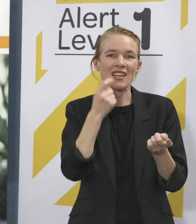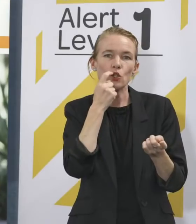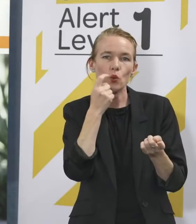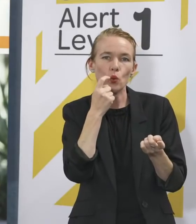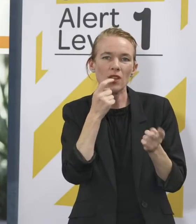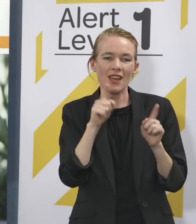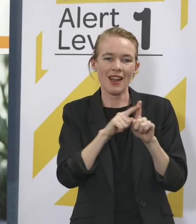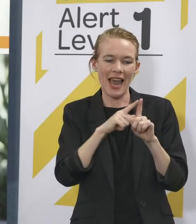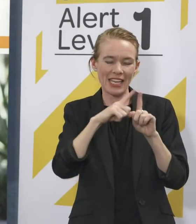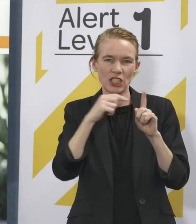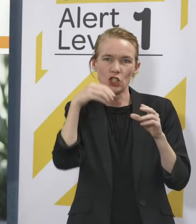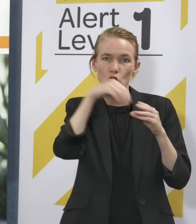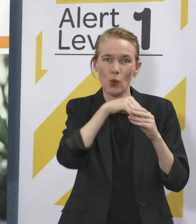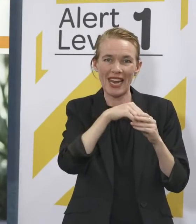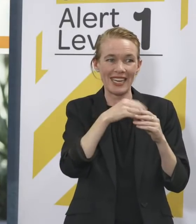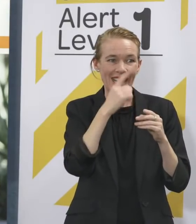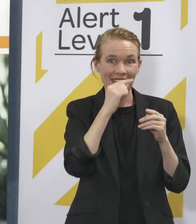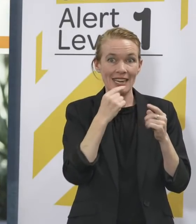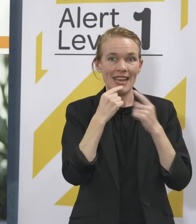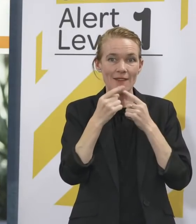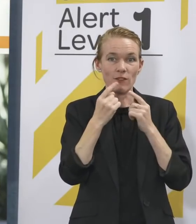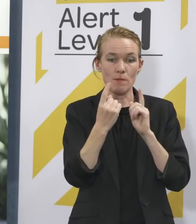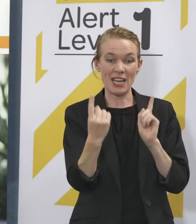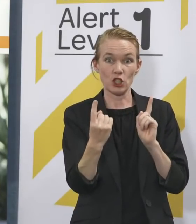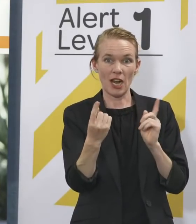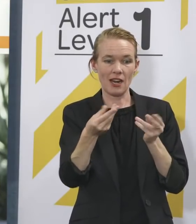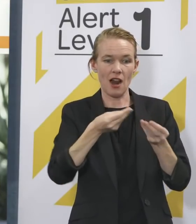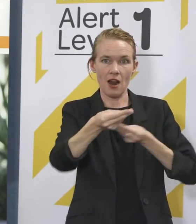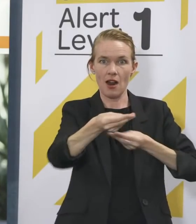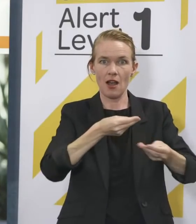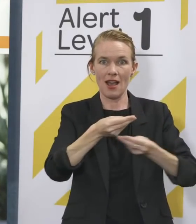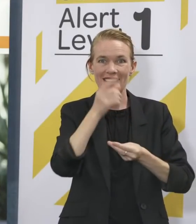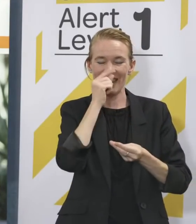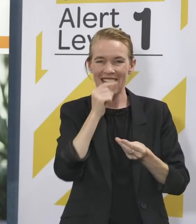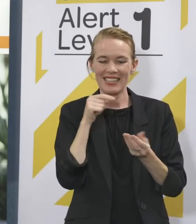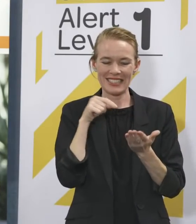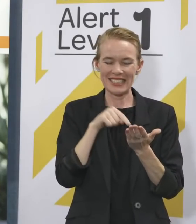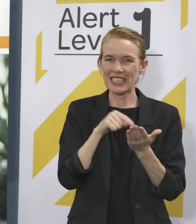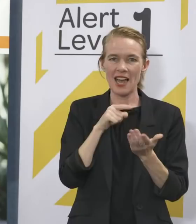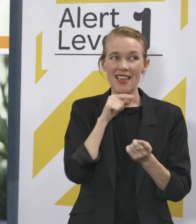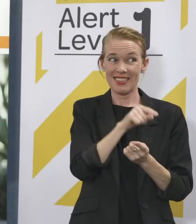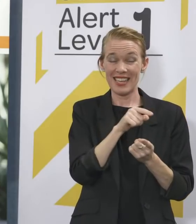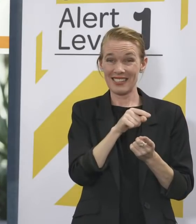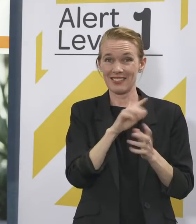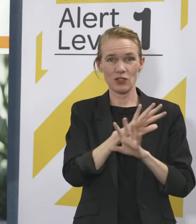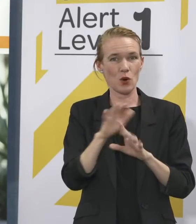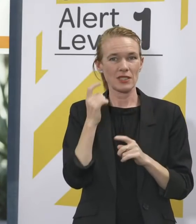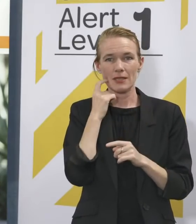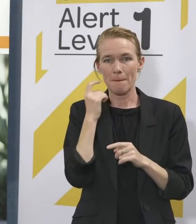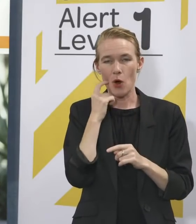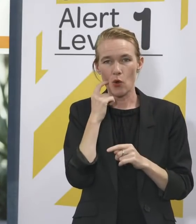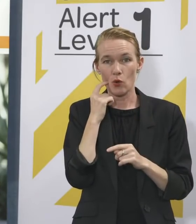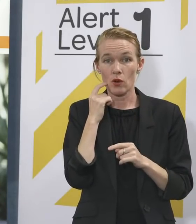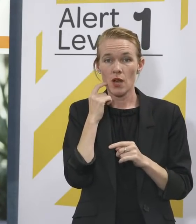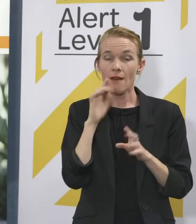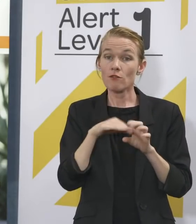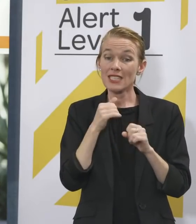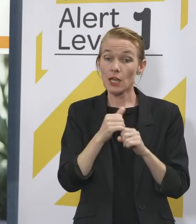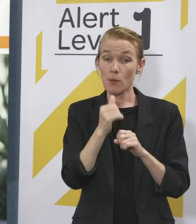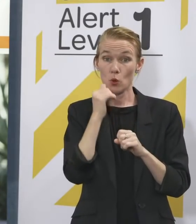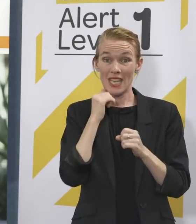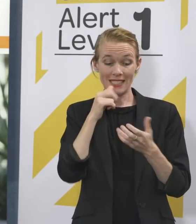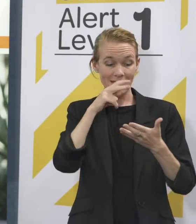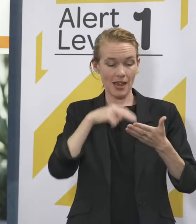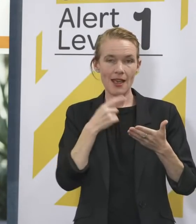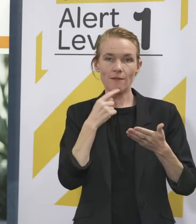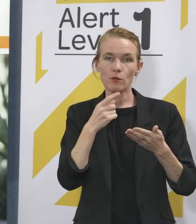not straightforward. And I was reading something yesterday that in France, I think it's sort of like 30 people who